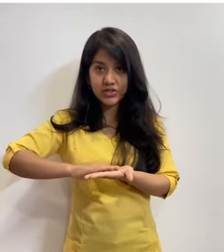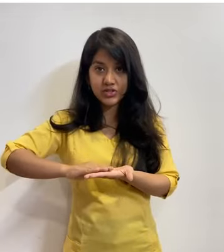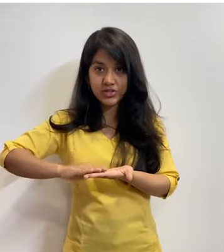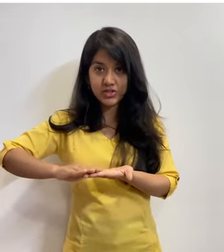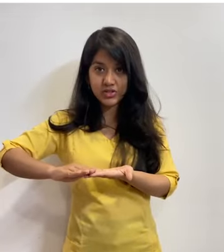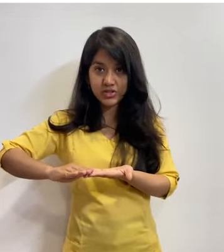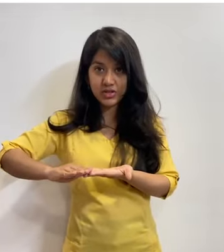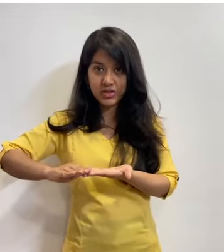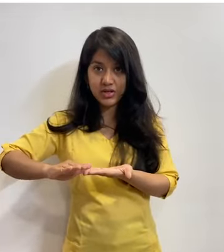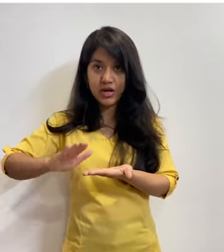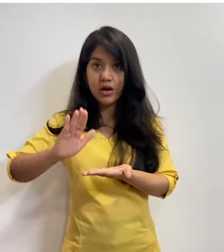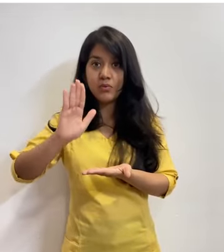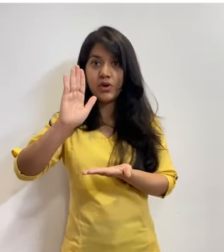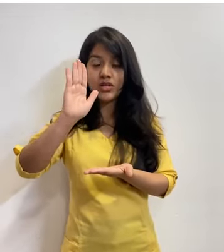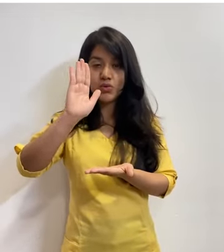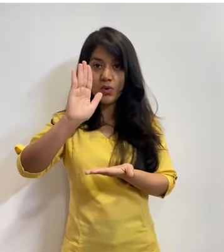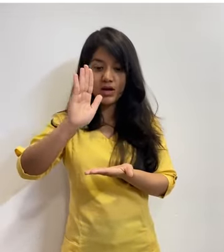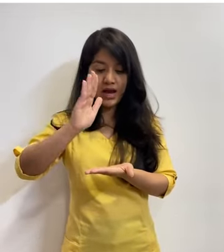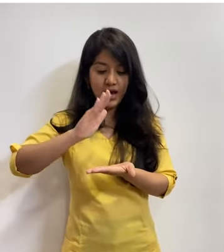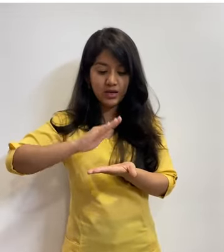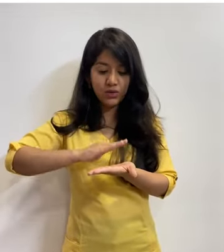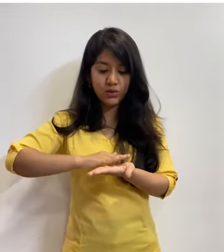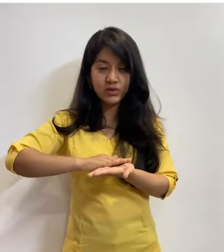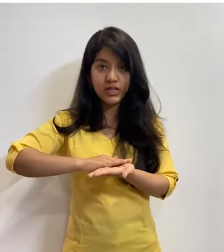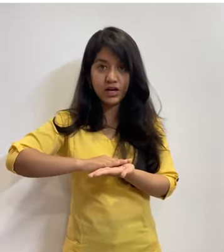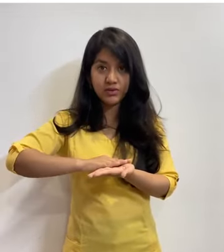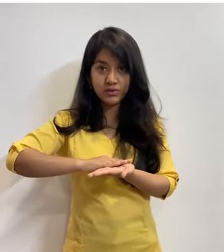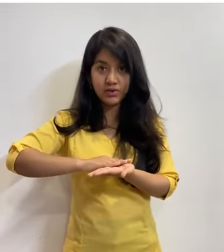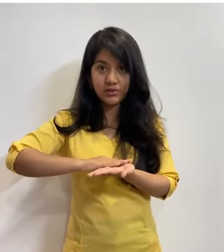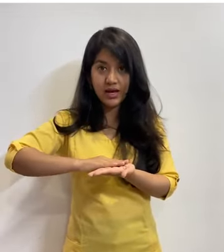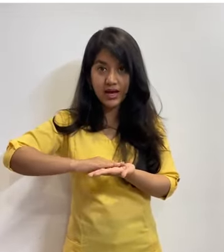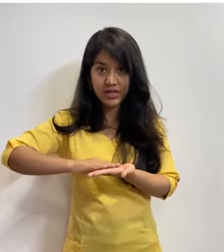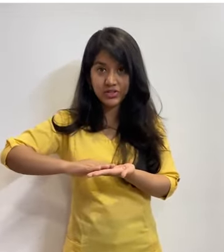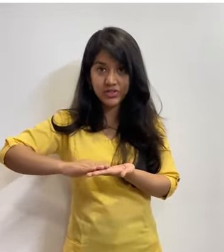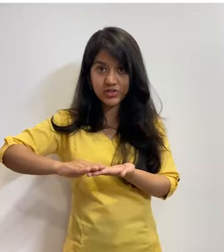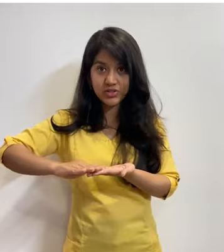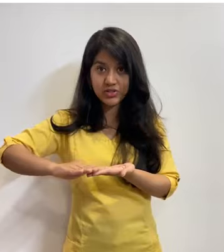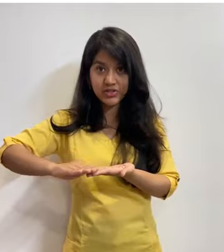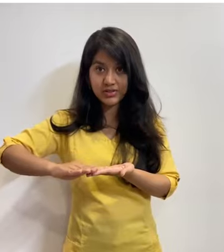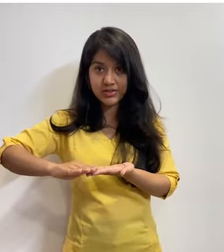H. Brush one hand over the other, H.